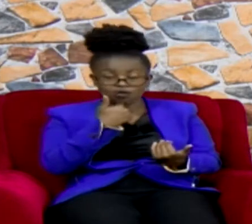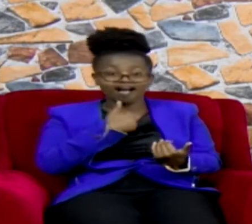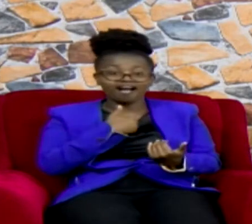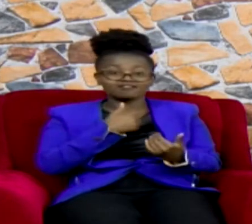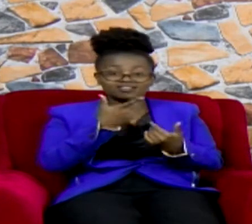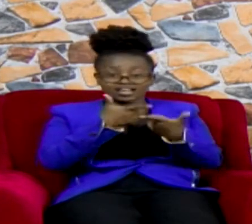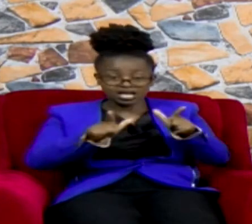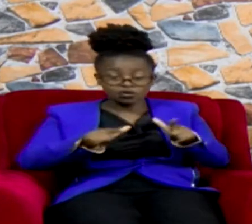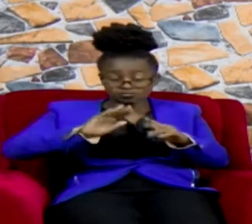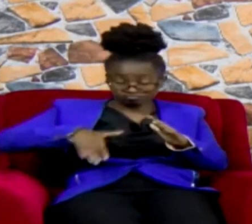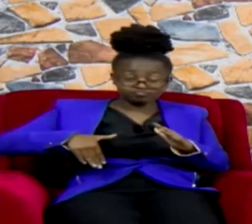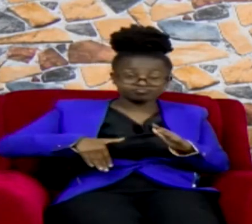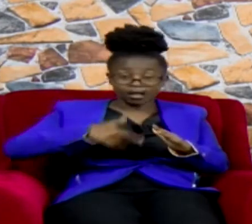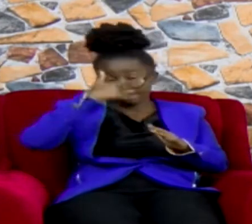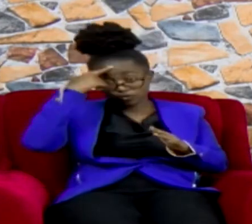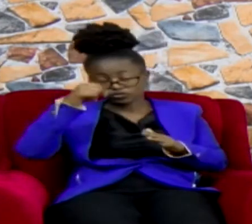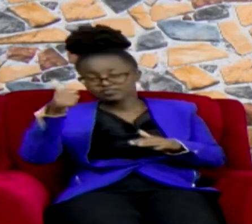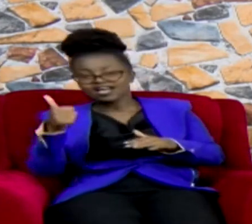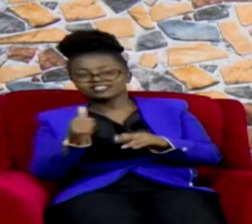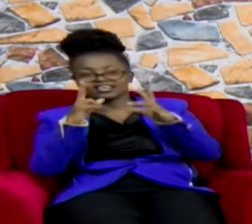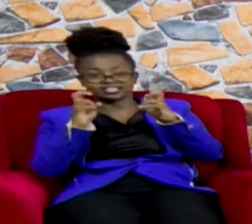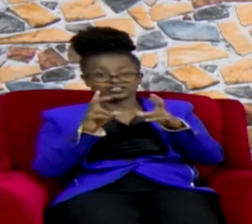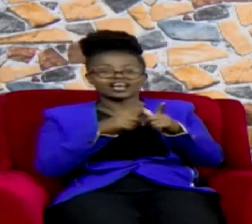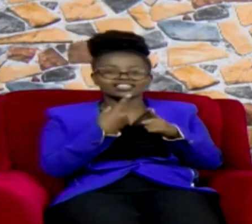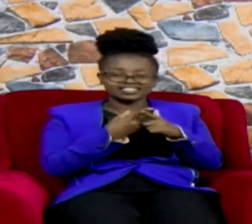language delay because of other issues and a child